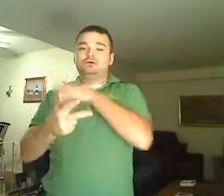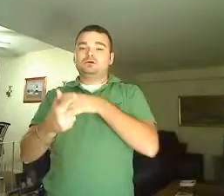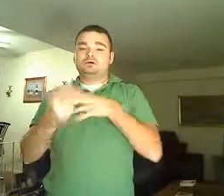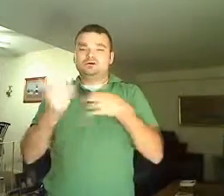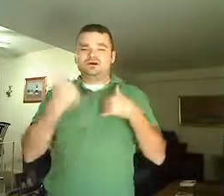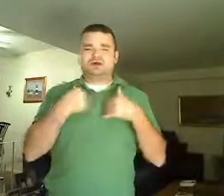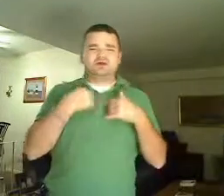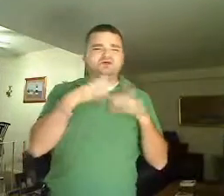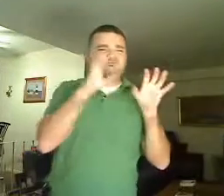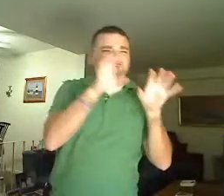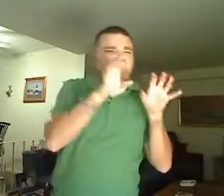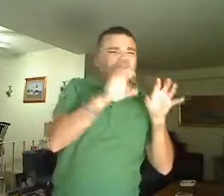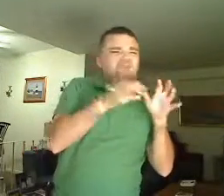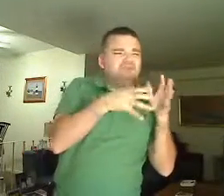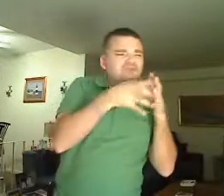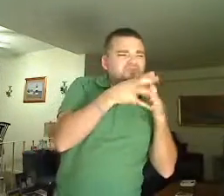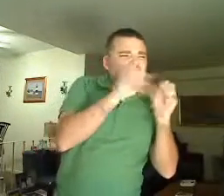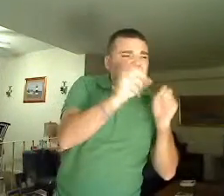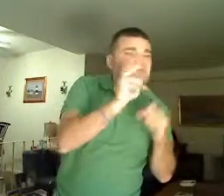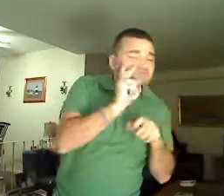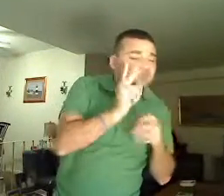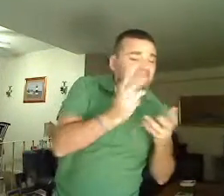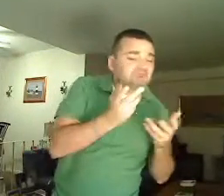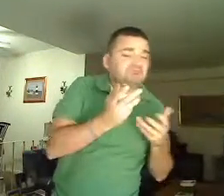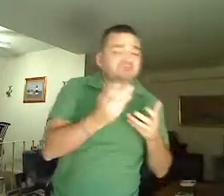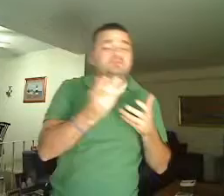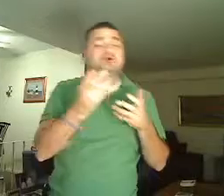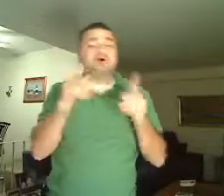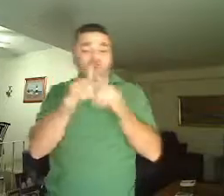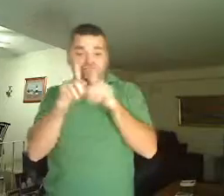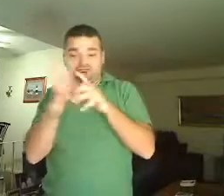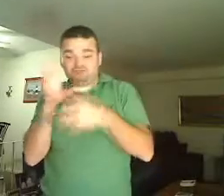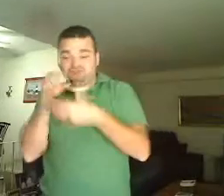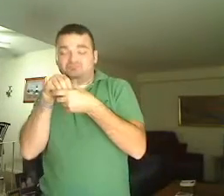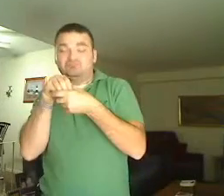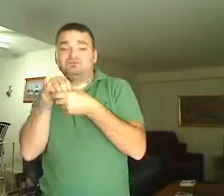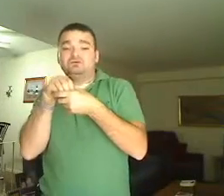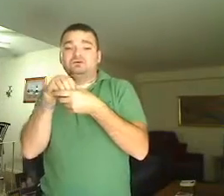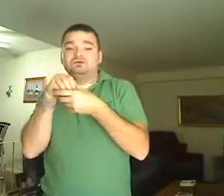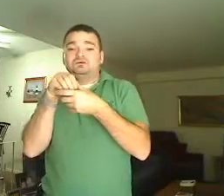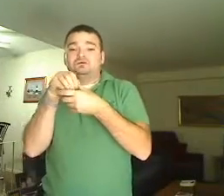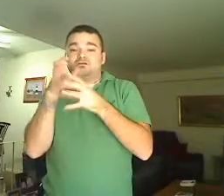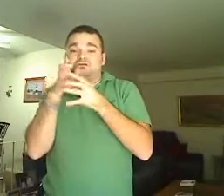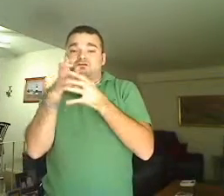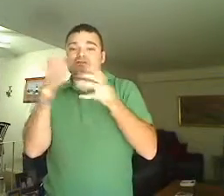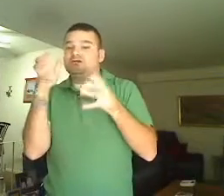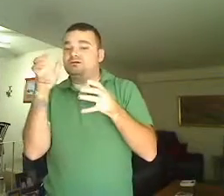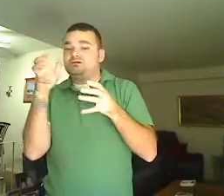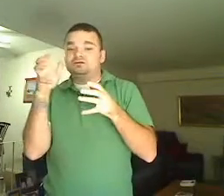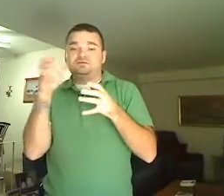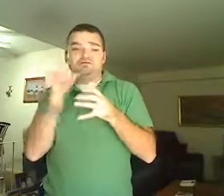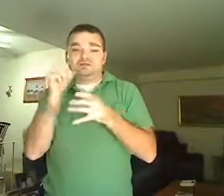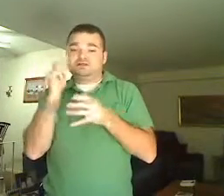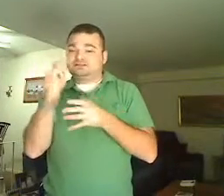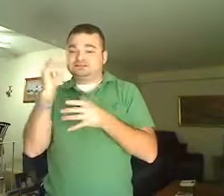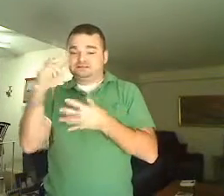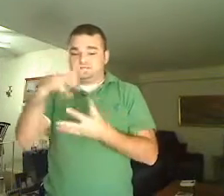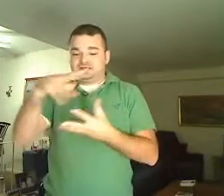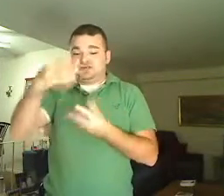gray particles that you can see, they also contain lots of invisible gases that can be even more harmful to